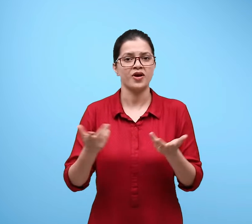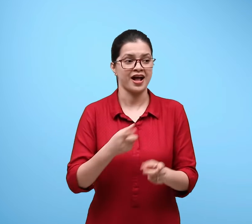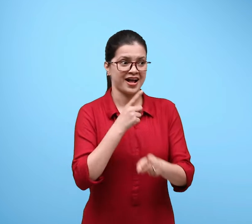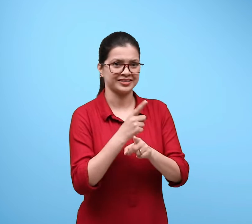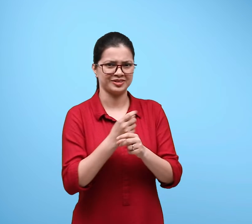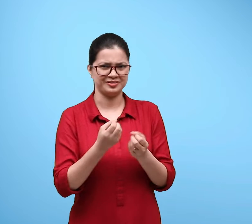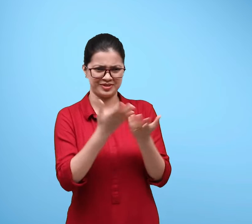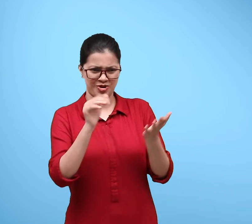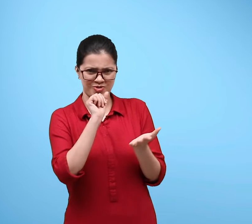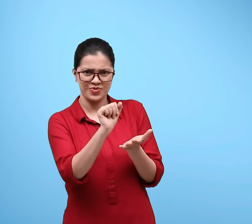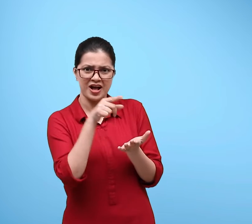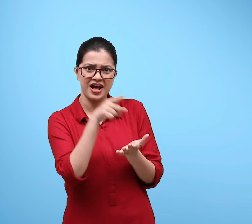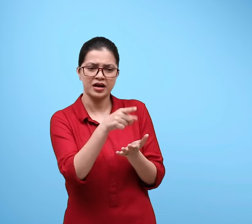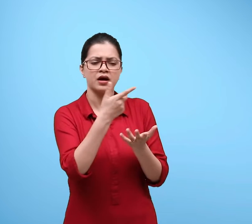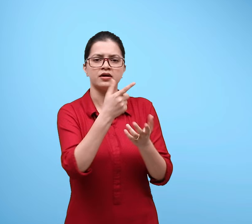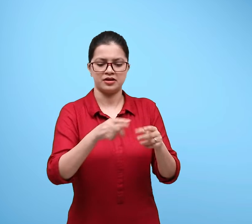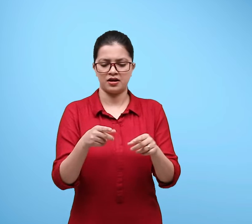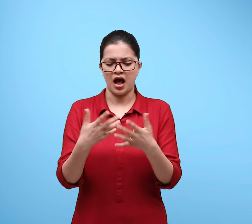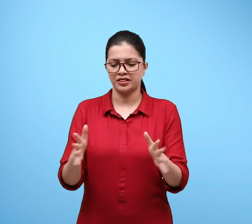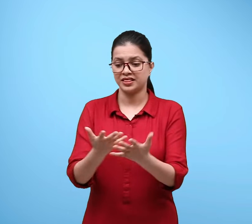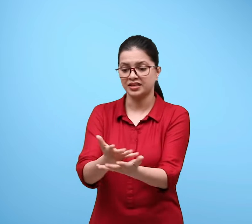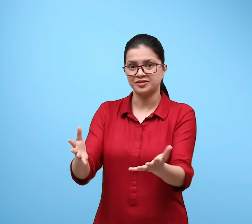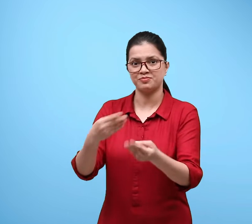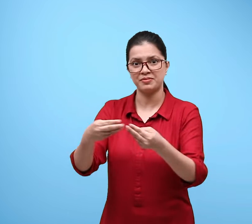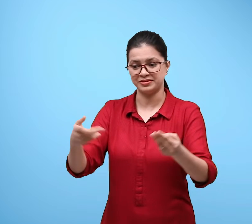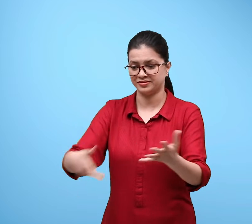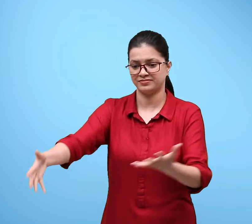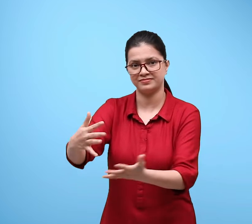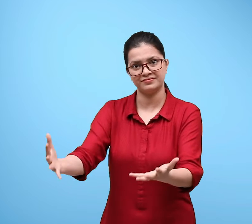Now, observe as the teacher cuts each material into 2 pieces.